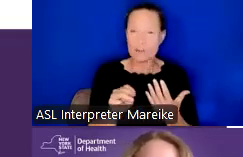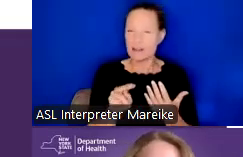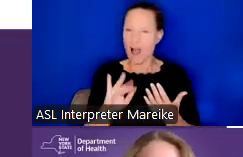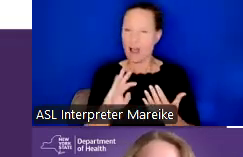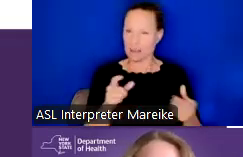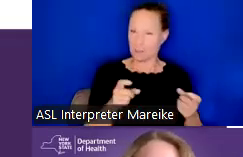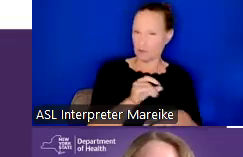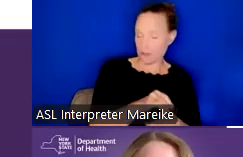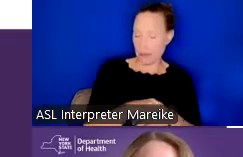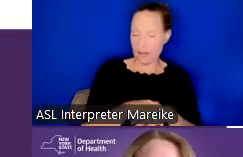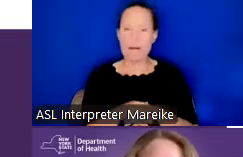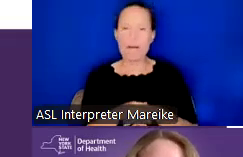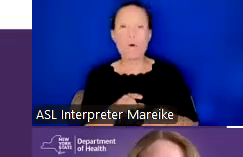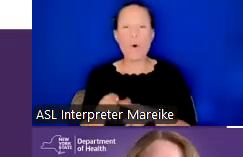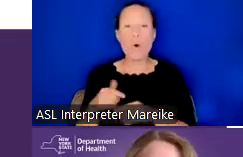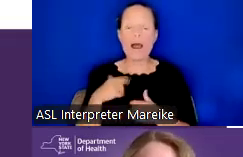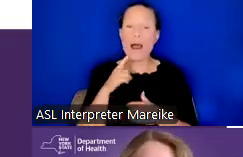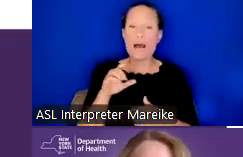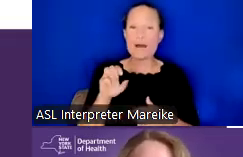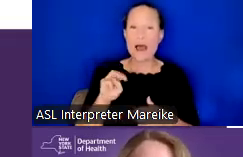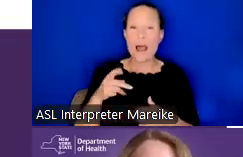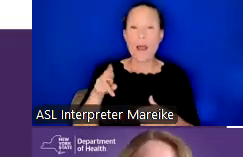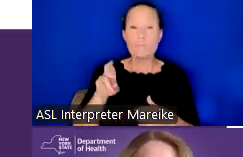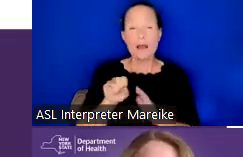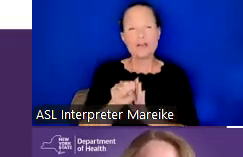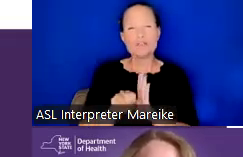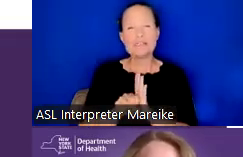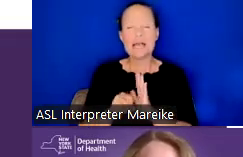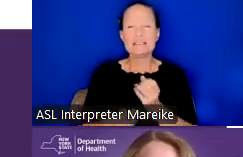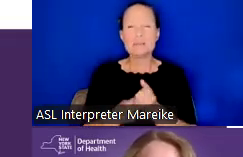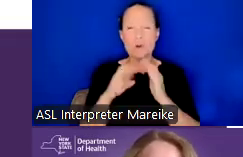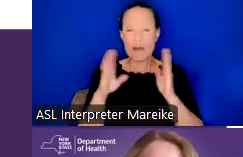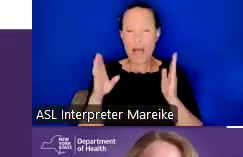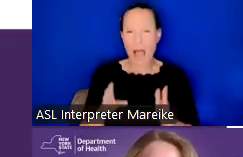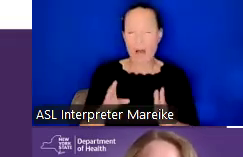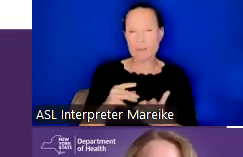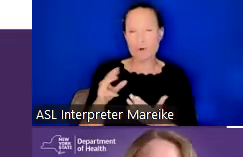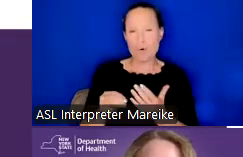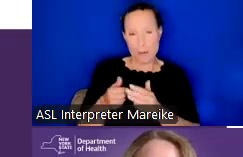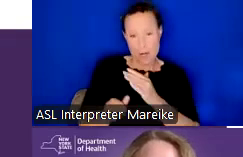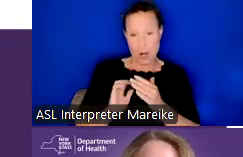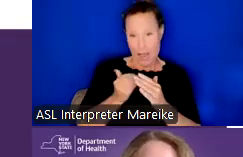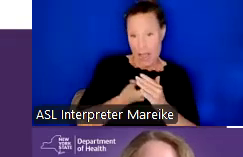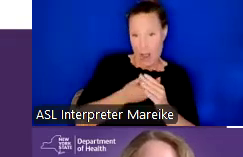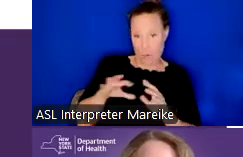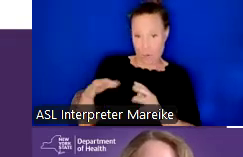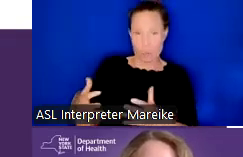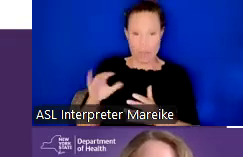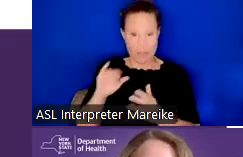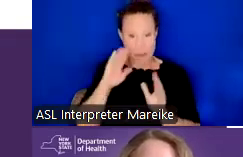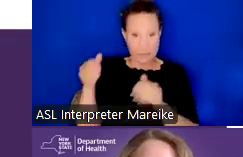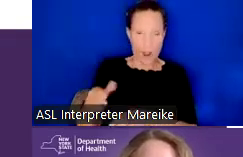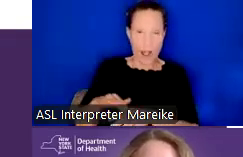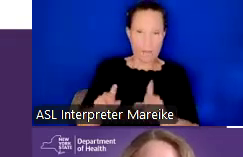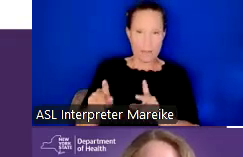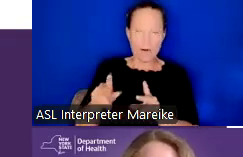also have the Empire State Supportive Housing Initiative under our bureau, which targets those who are 55